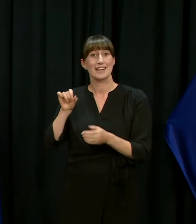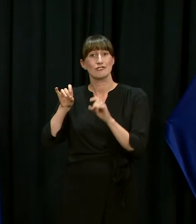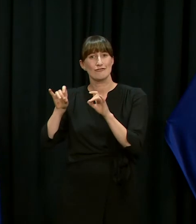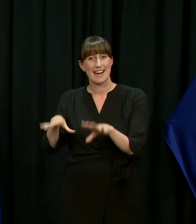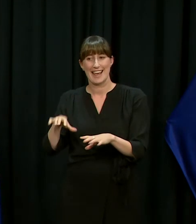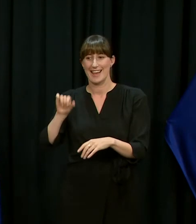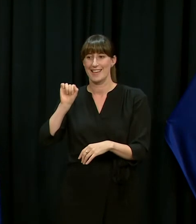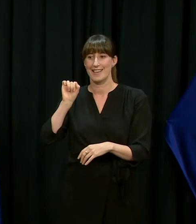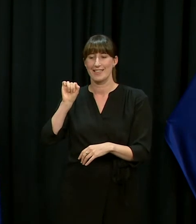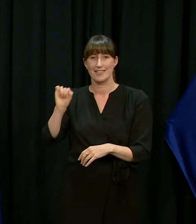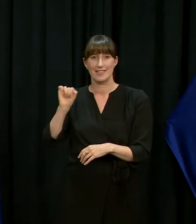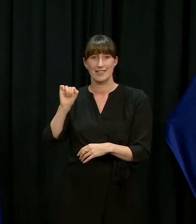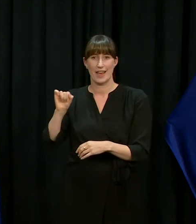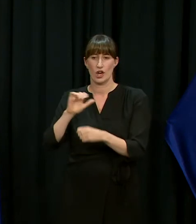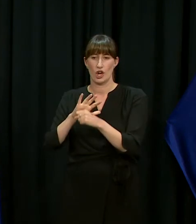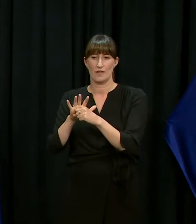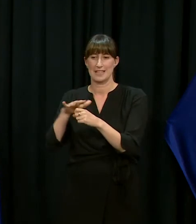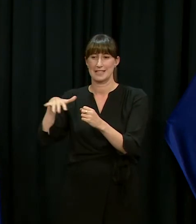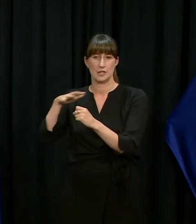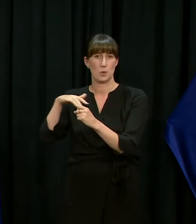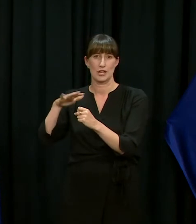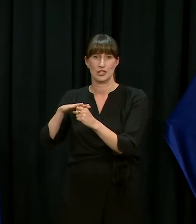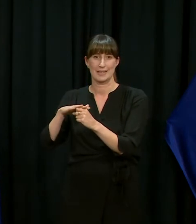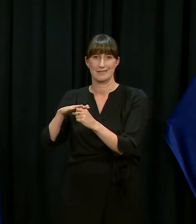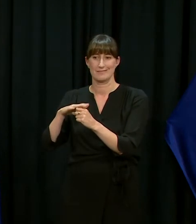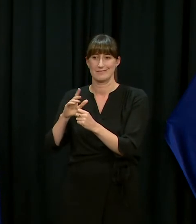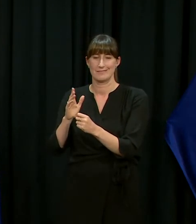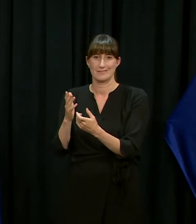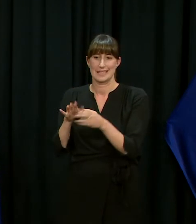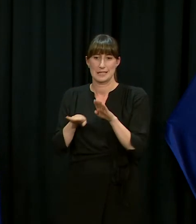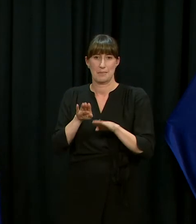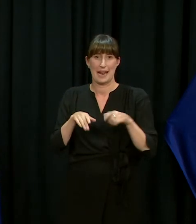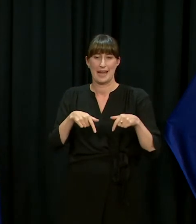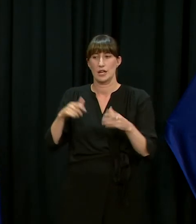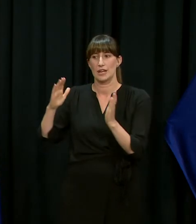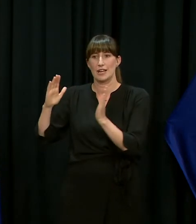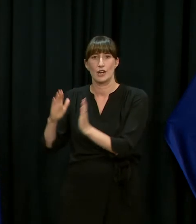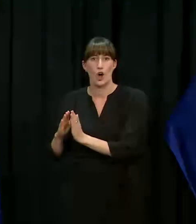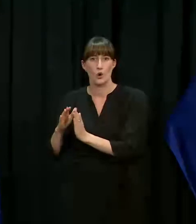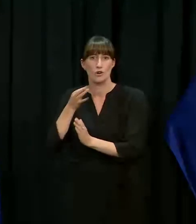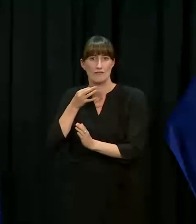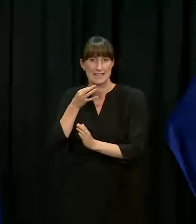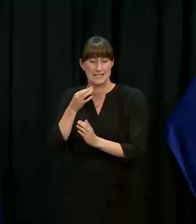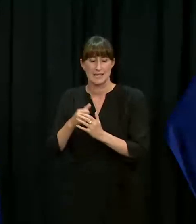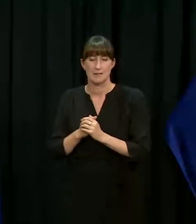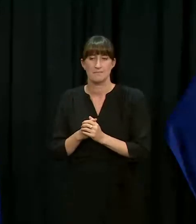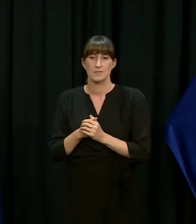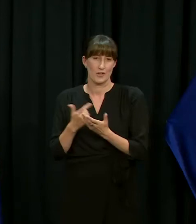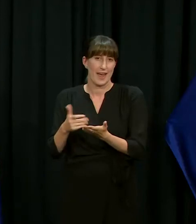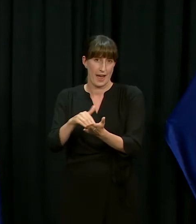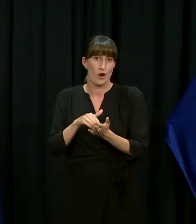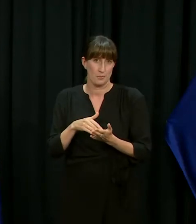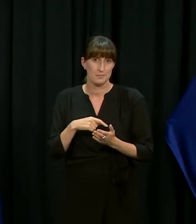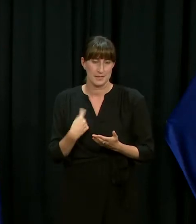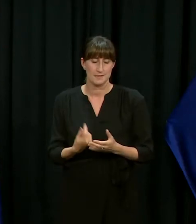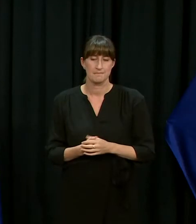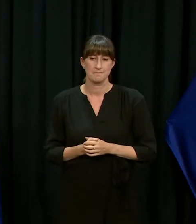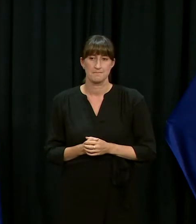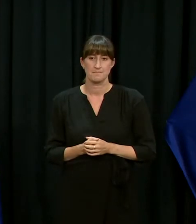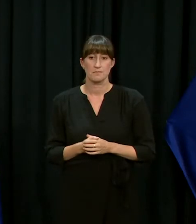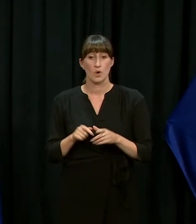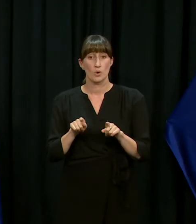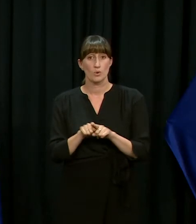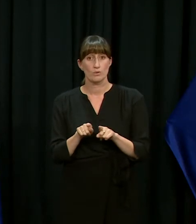our facilities. And so, again, that makes a difference to the overall risk. Another thing that's reducing the risk profile is that